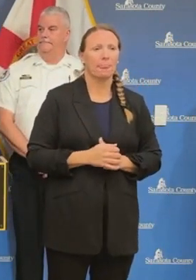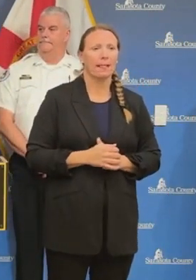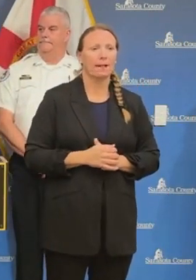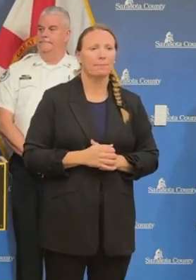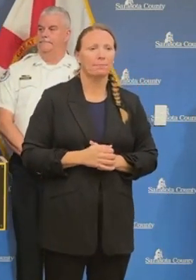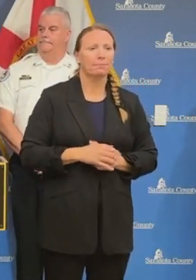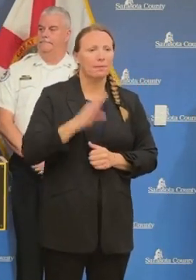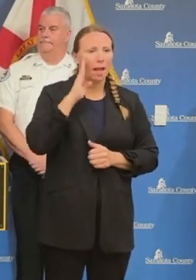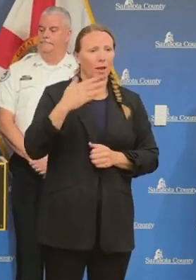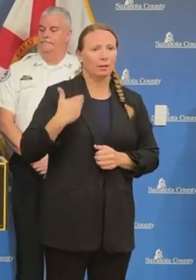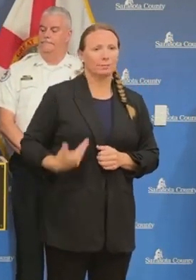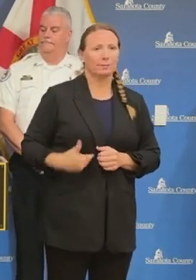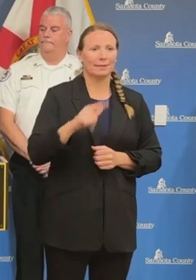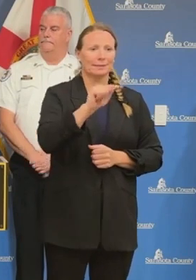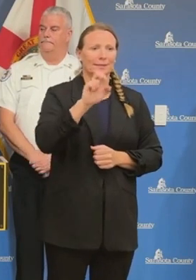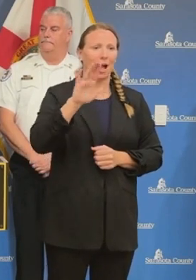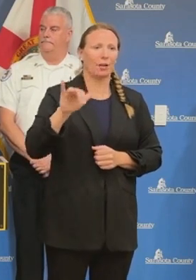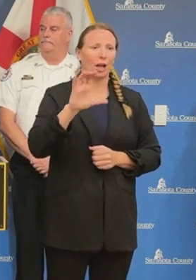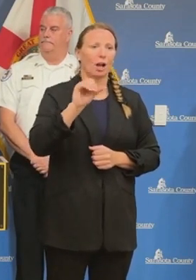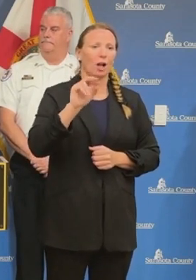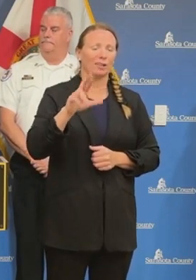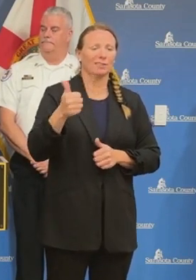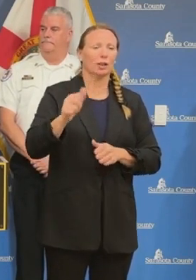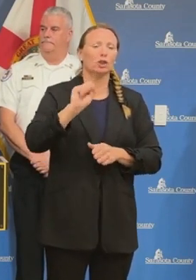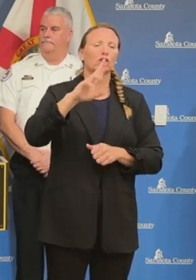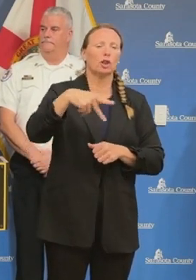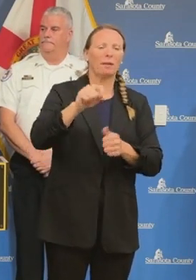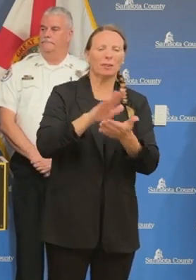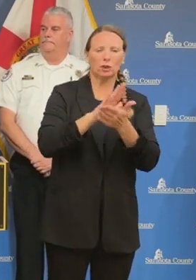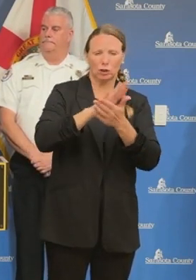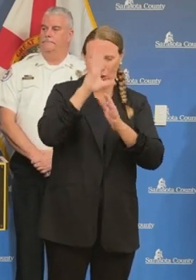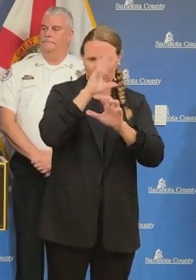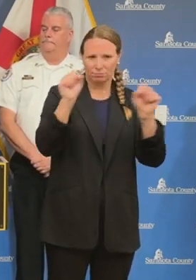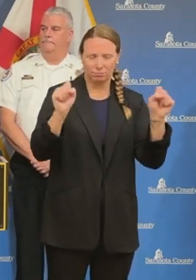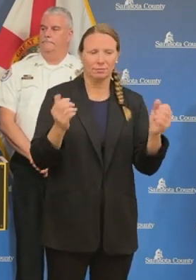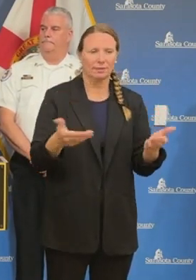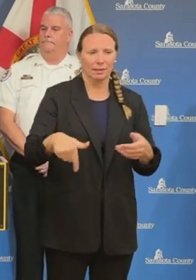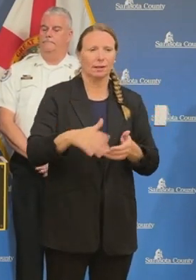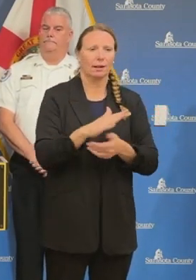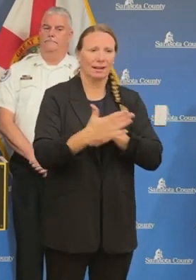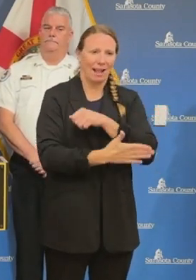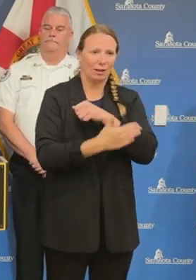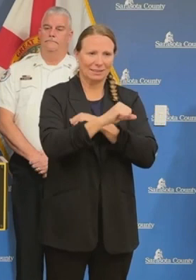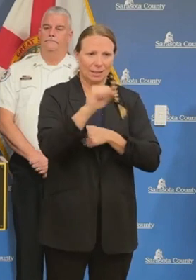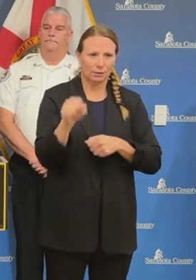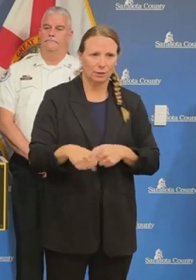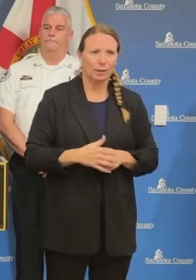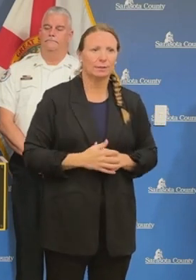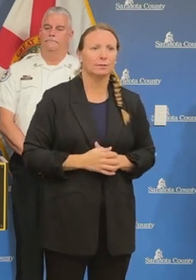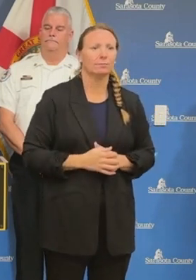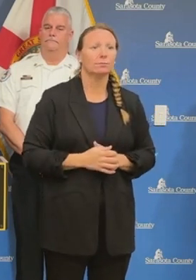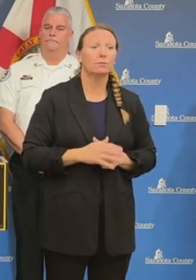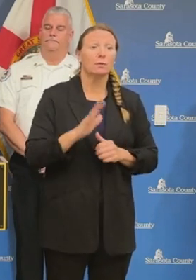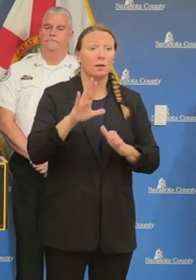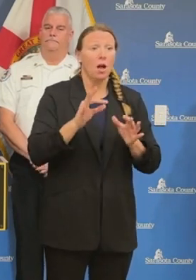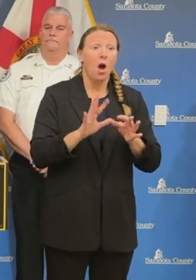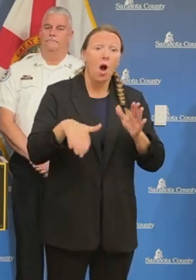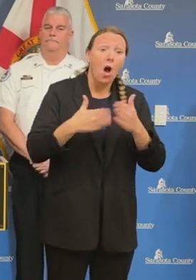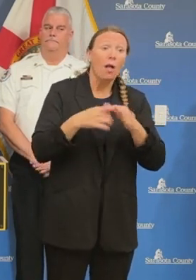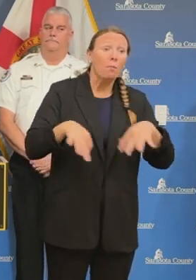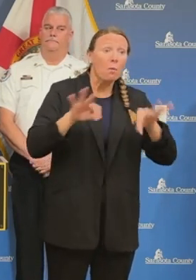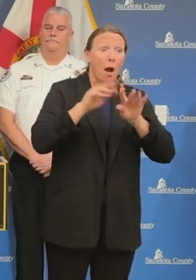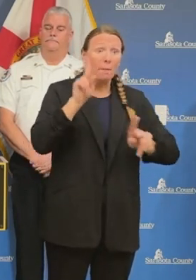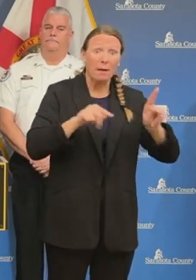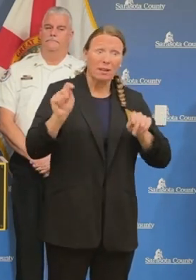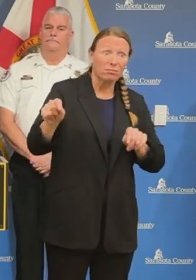Hello, I'm Terry Connor, Superintendent of Sarasota County Schools. I just want to first thank all of our essential personnel who are in